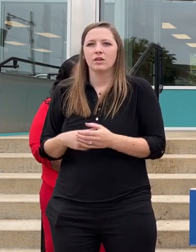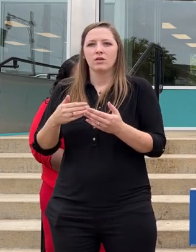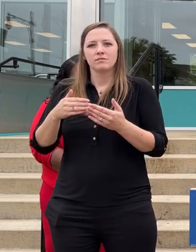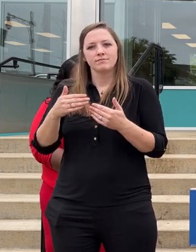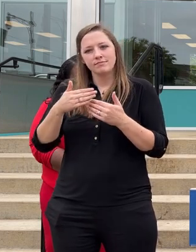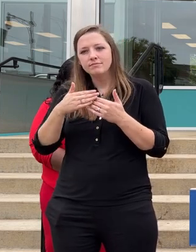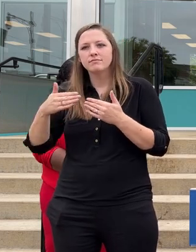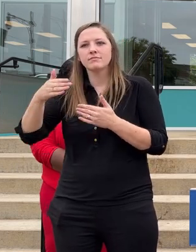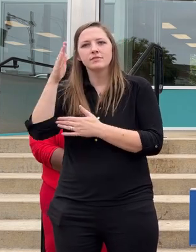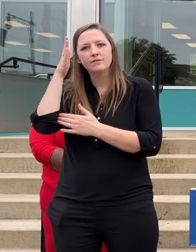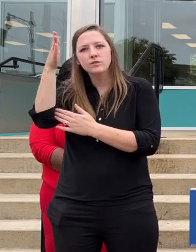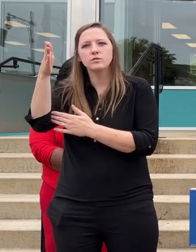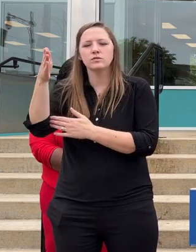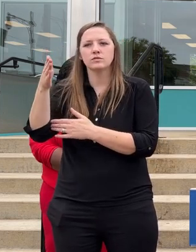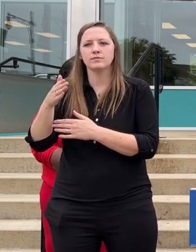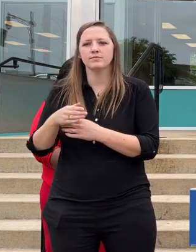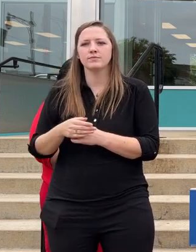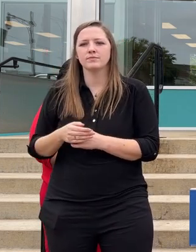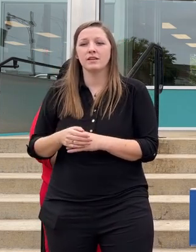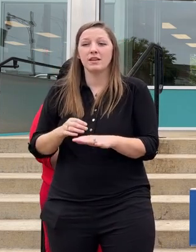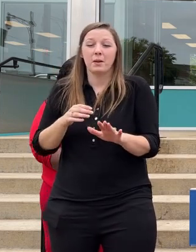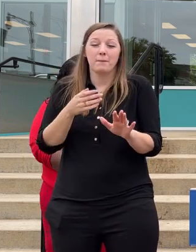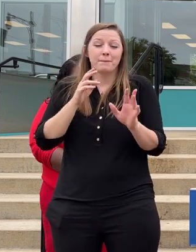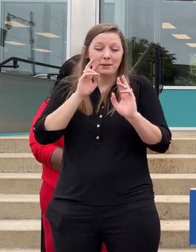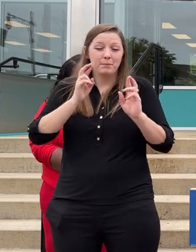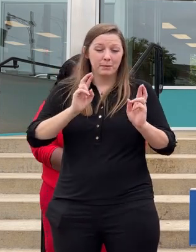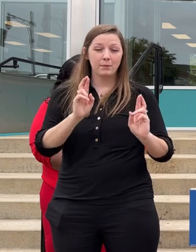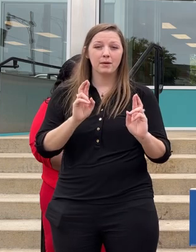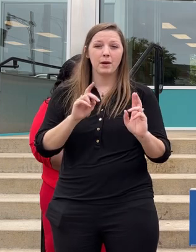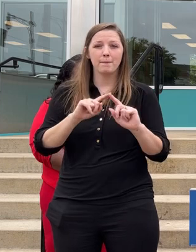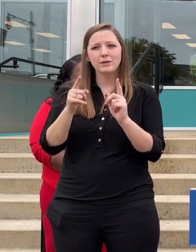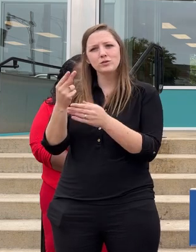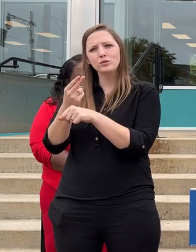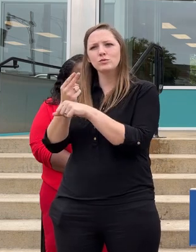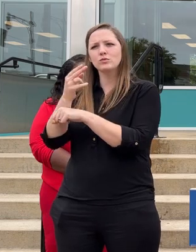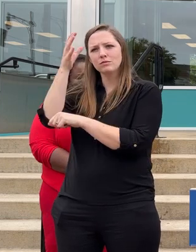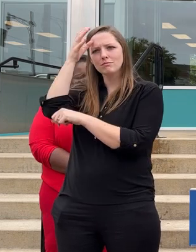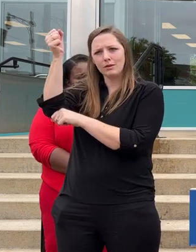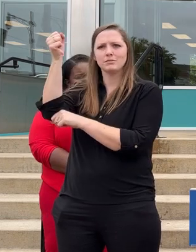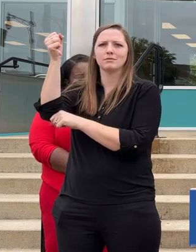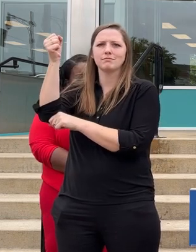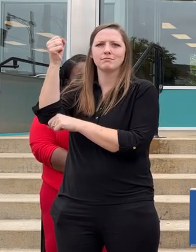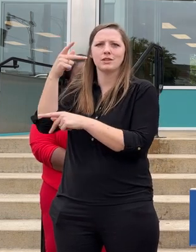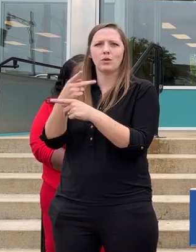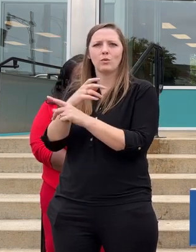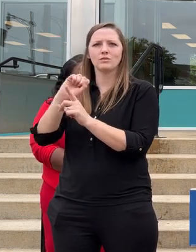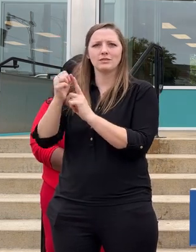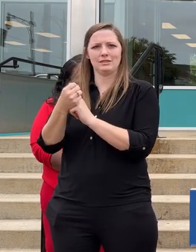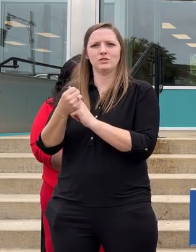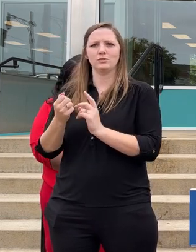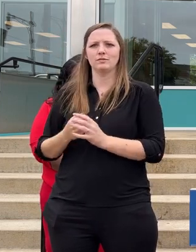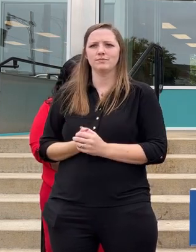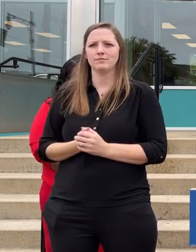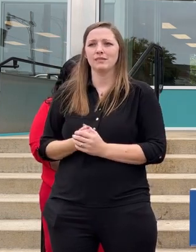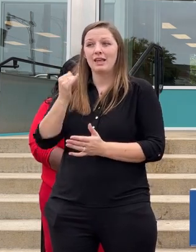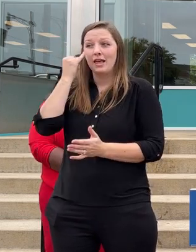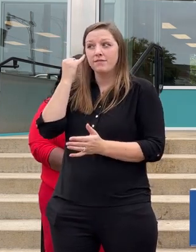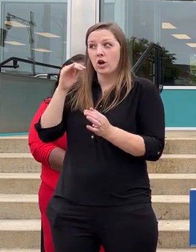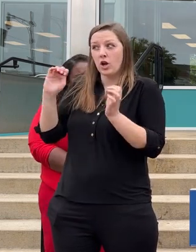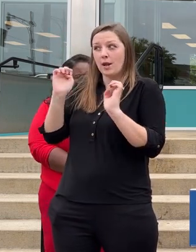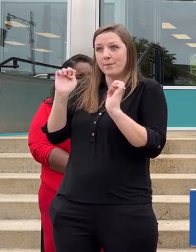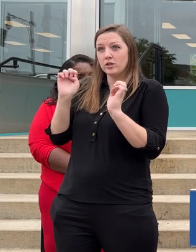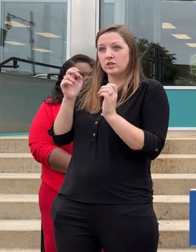in the future, I ask everyone also to not only be prepared, but to utilize common sense in a worst-case situation. If our emergency vehicles